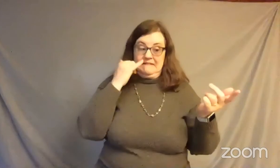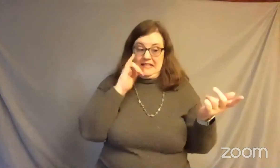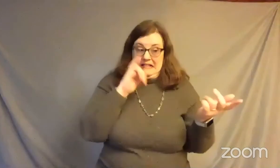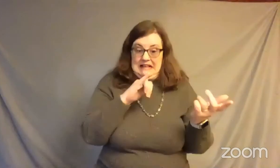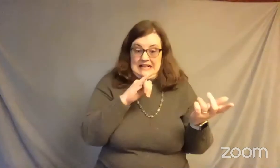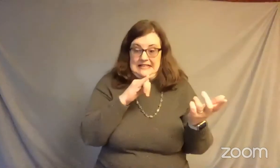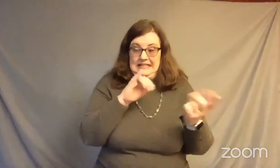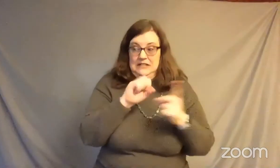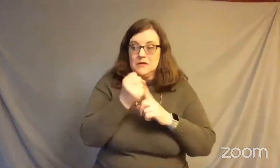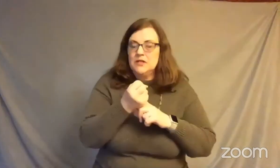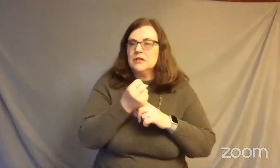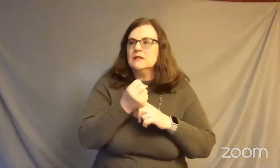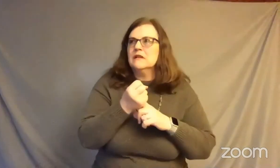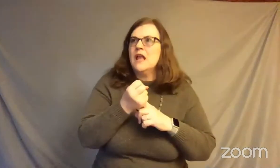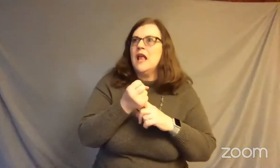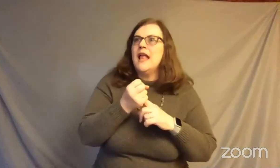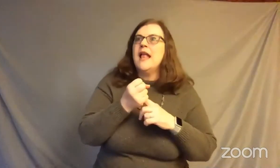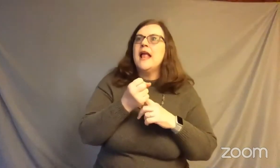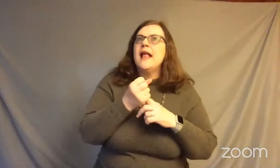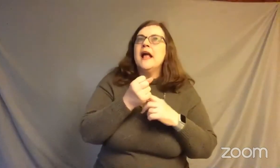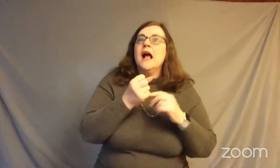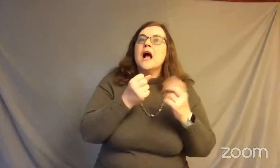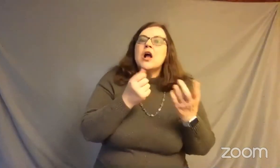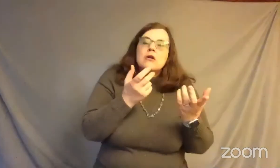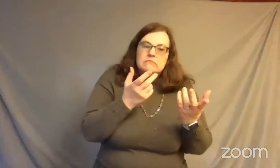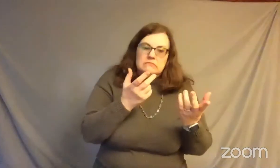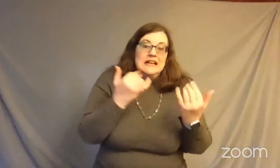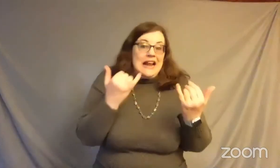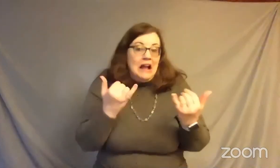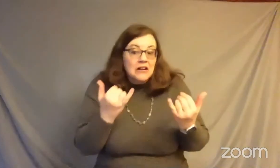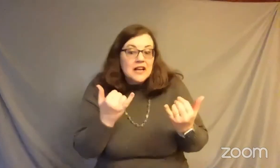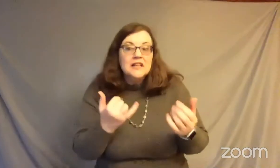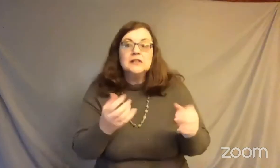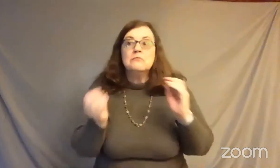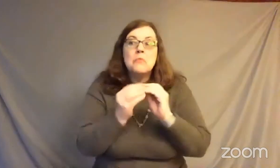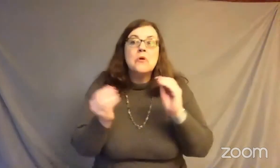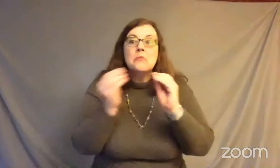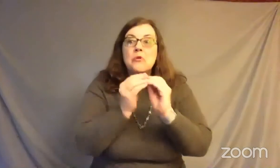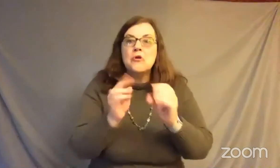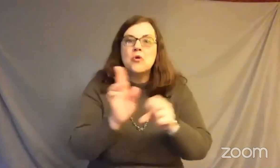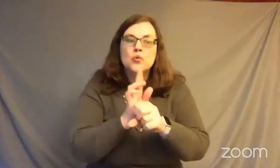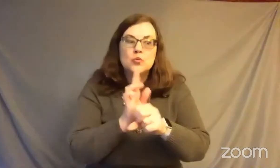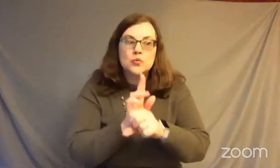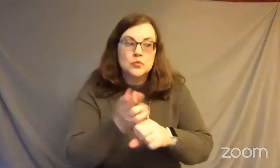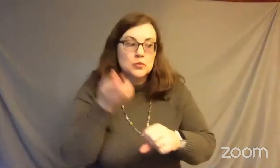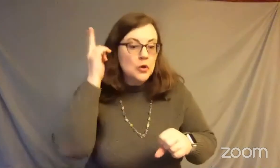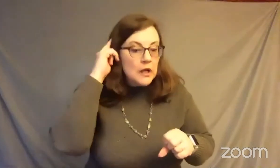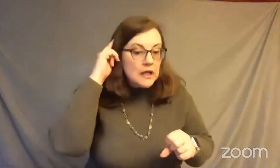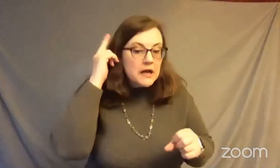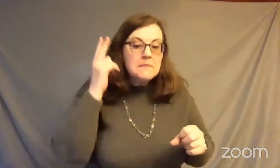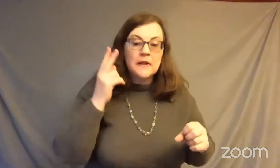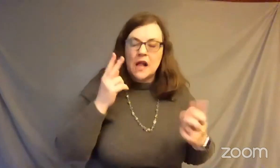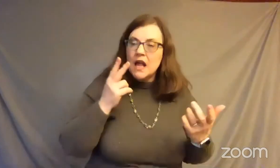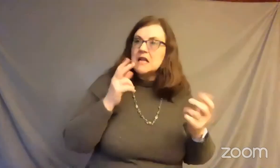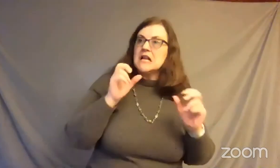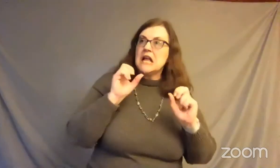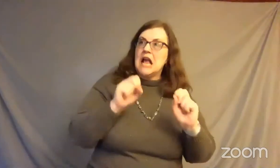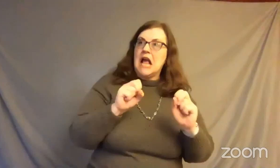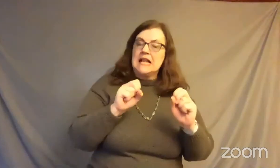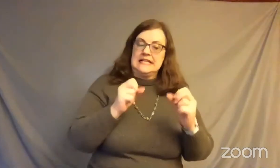of their auditory access or lack thereof, and it is identified that the child is in that situation.